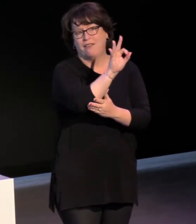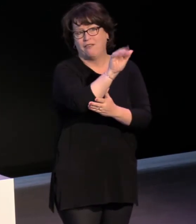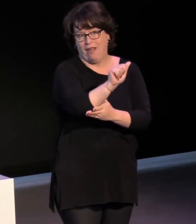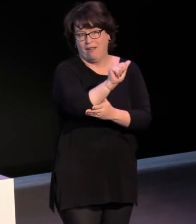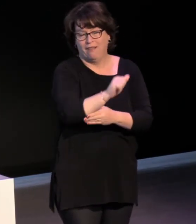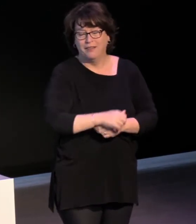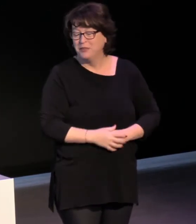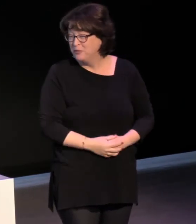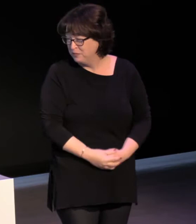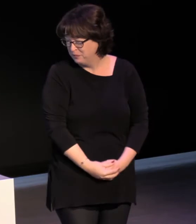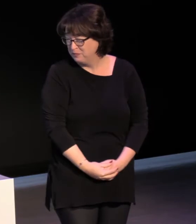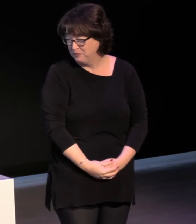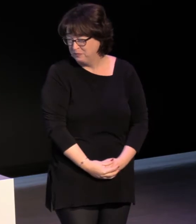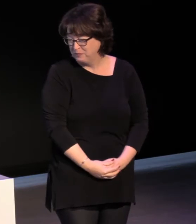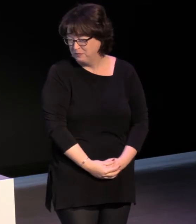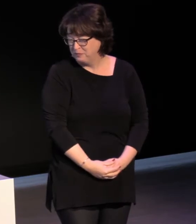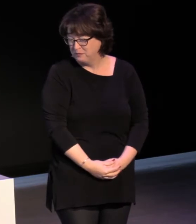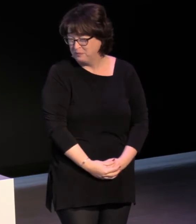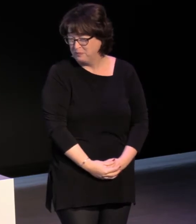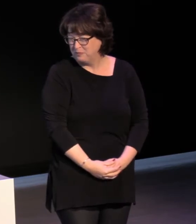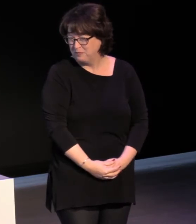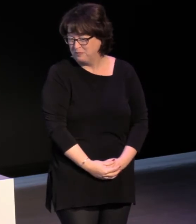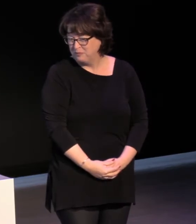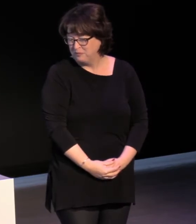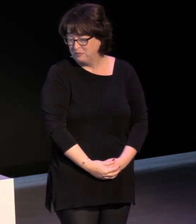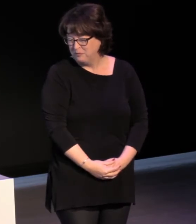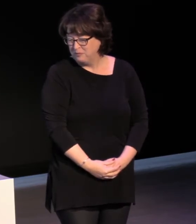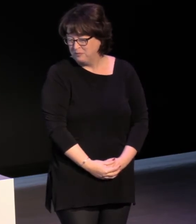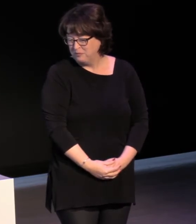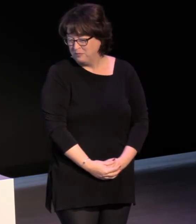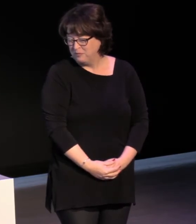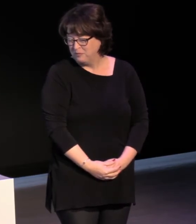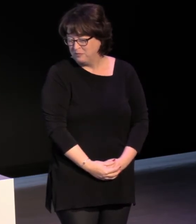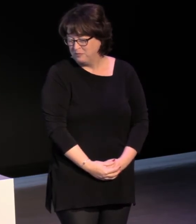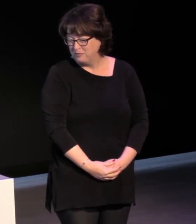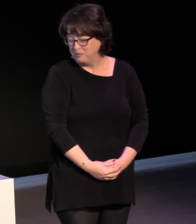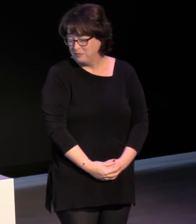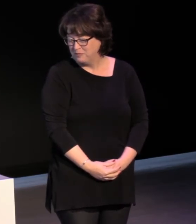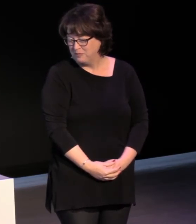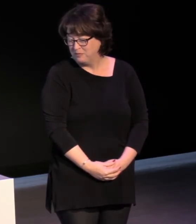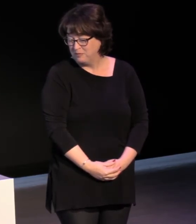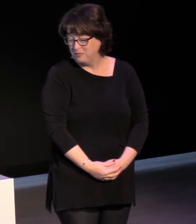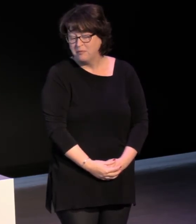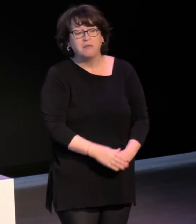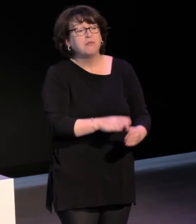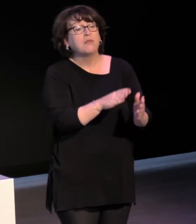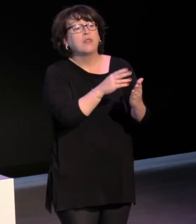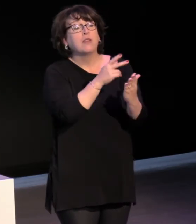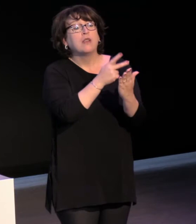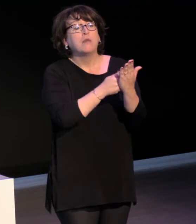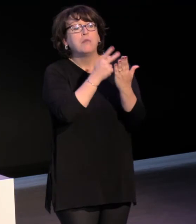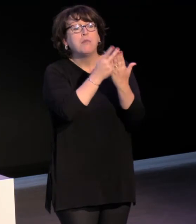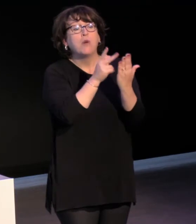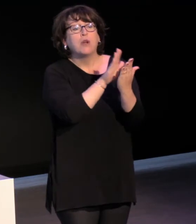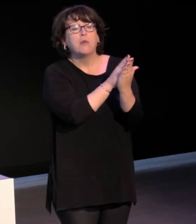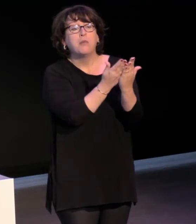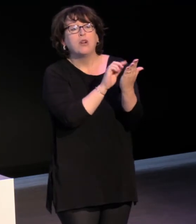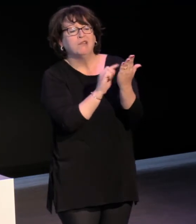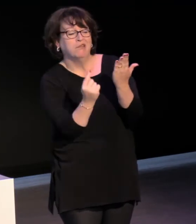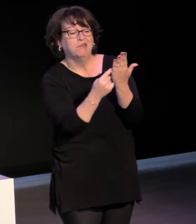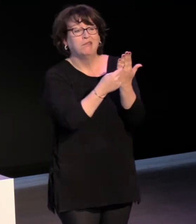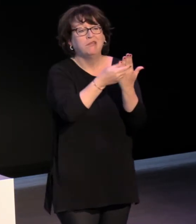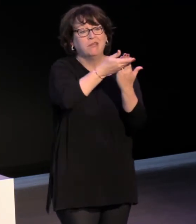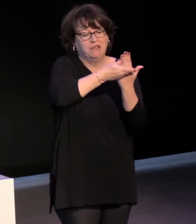(Applause) And on the back of your programs, you'll see the list of all